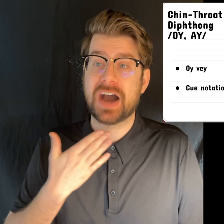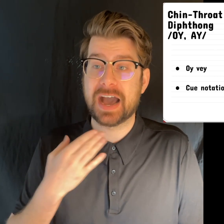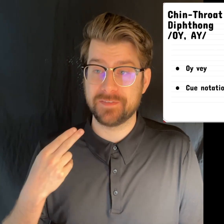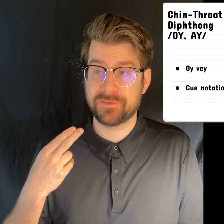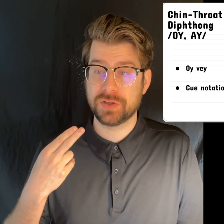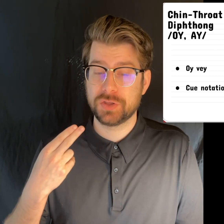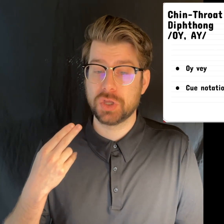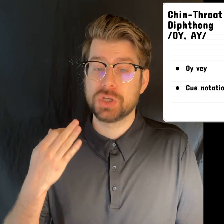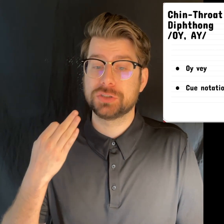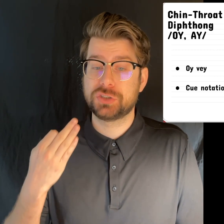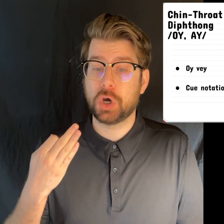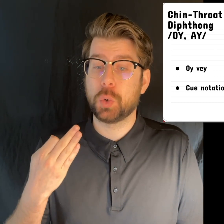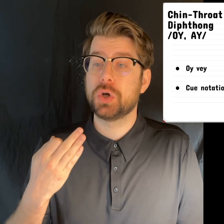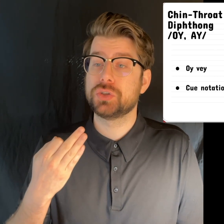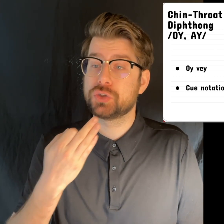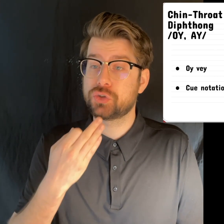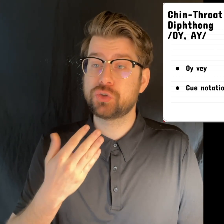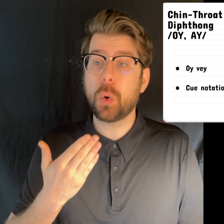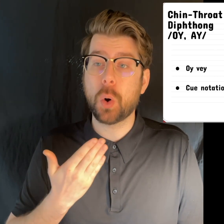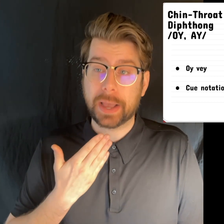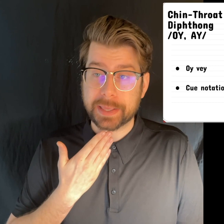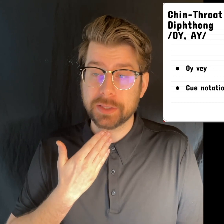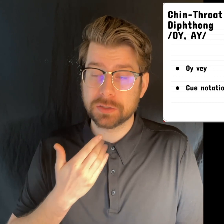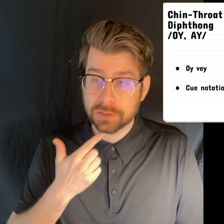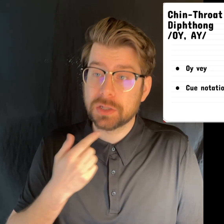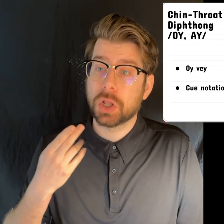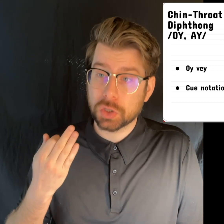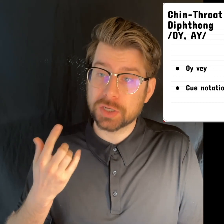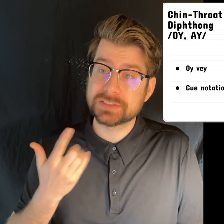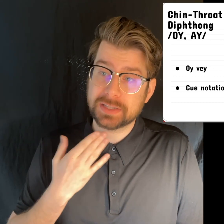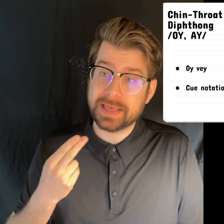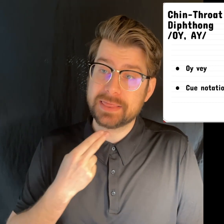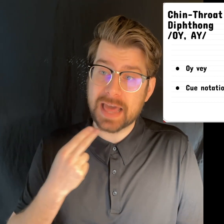5. So soy looks like that.